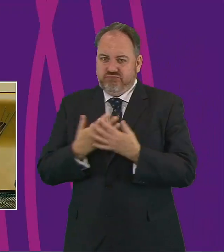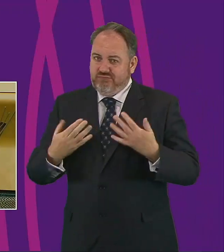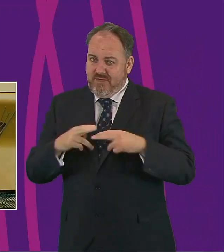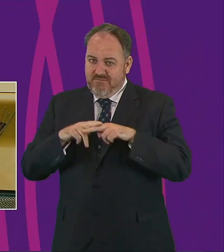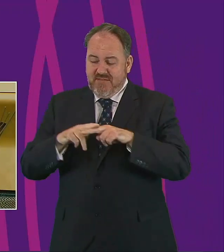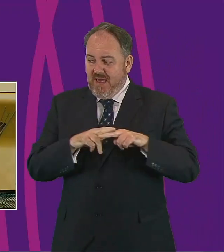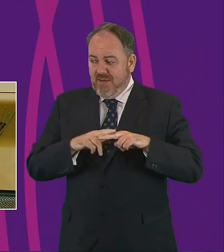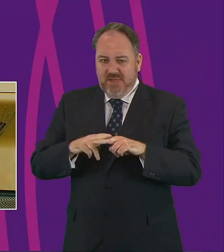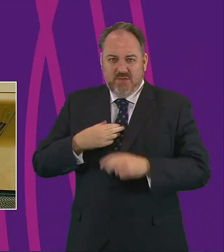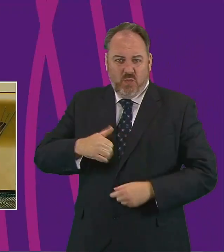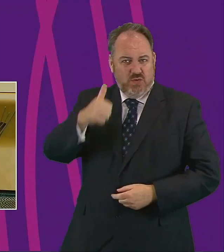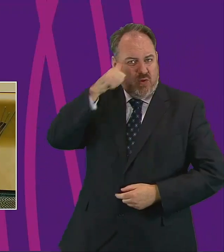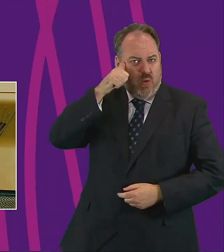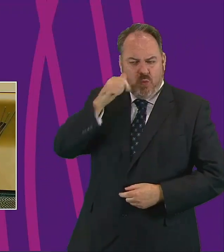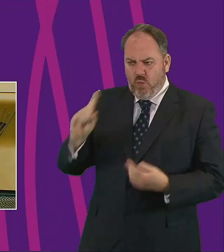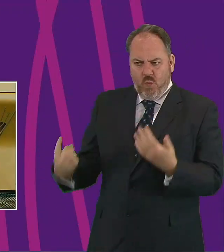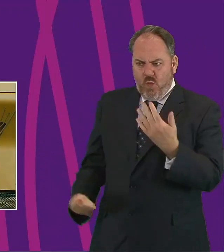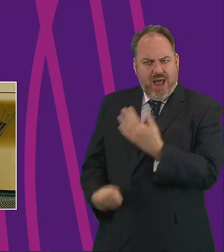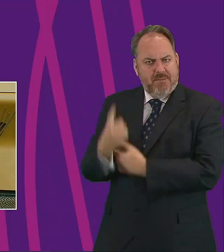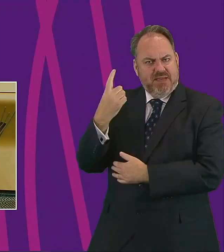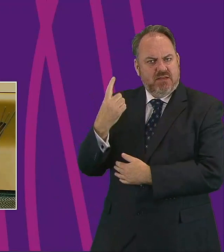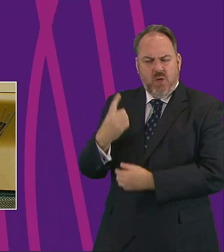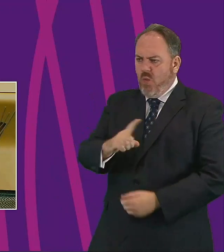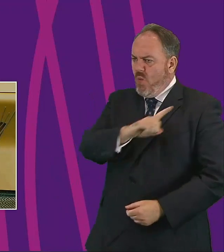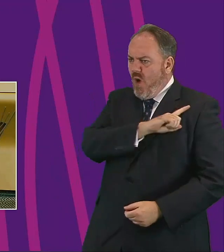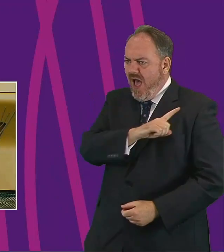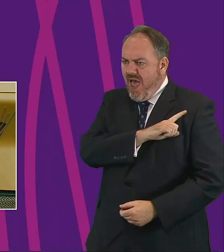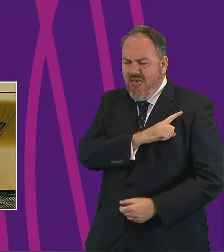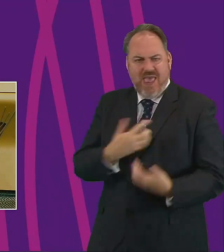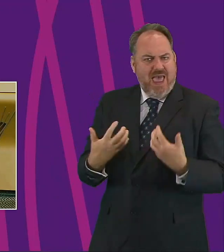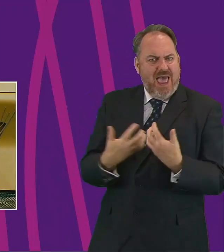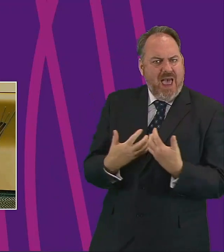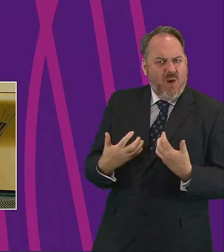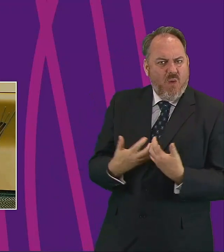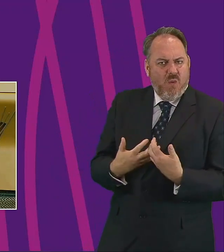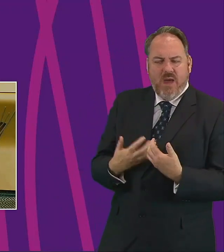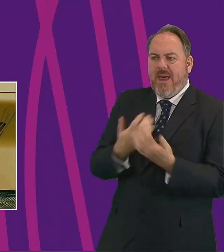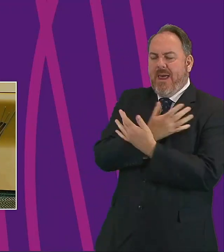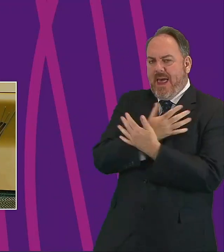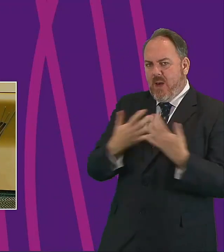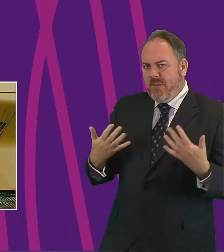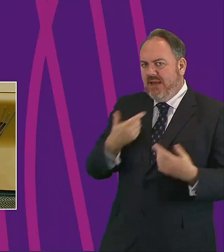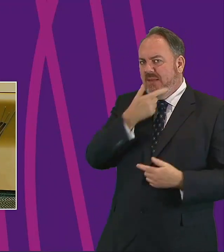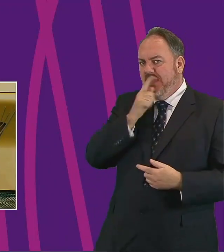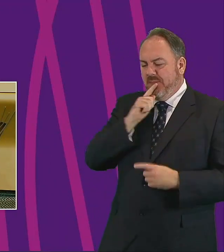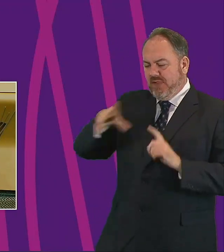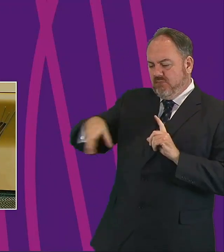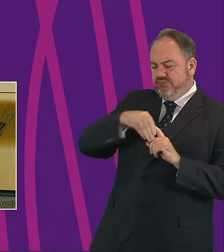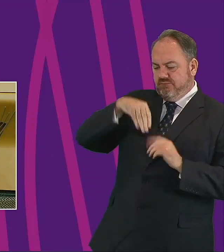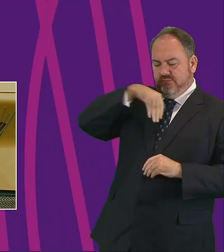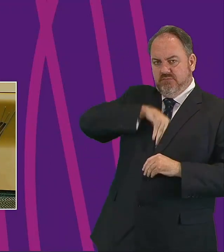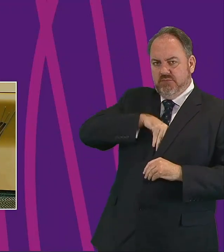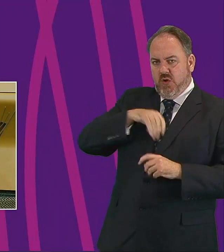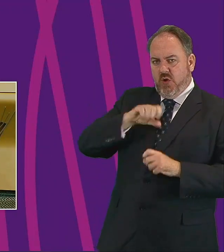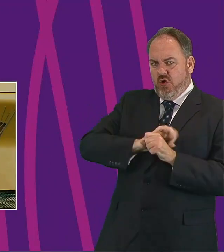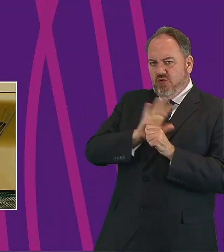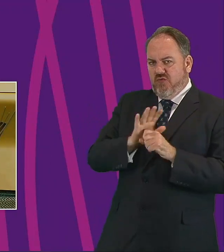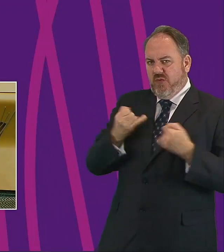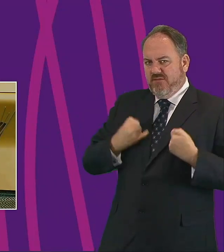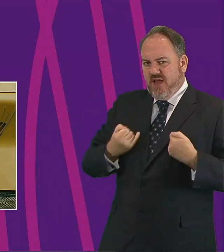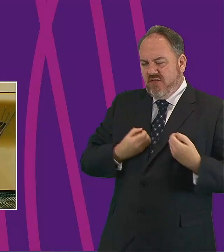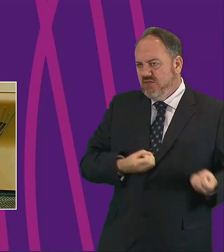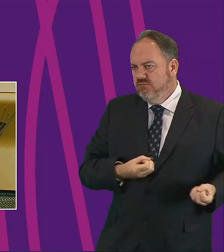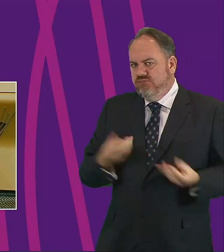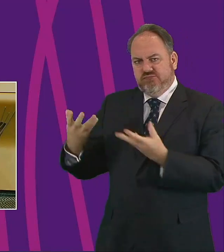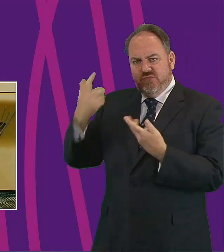they want to know how, when and how many COVID patients were put into the care homes in which their loved